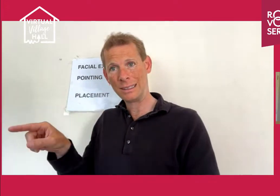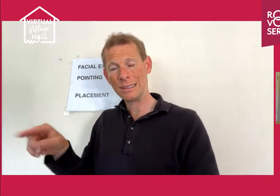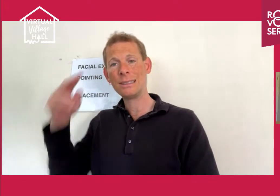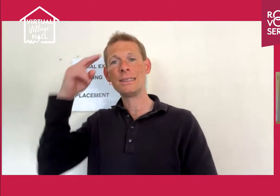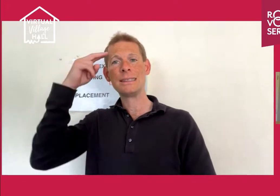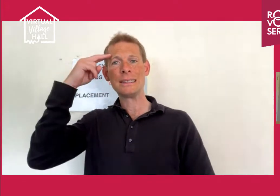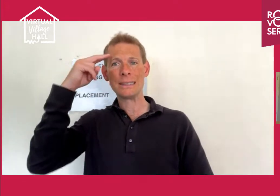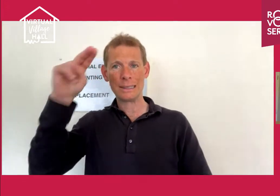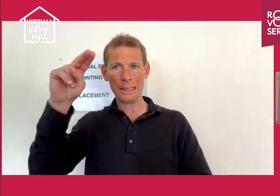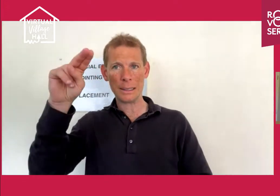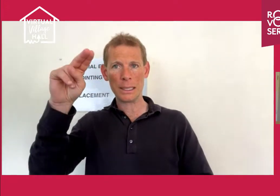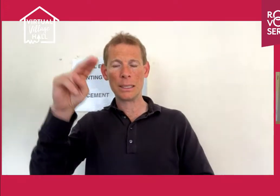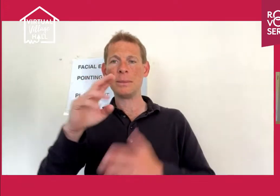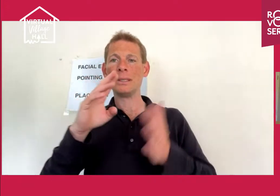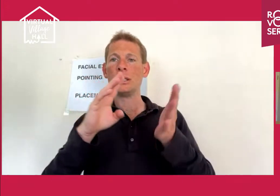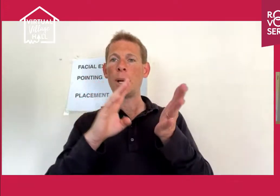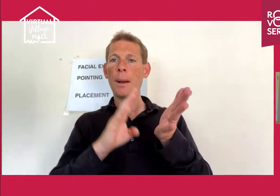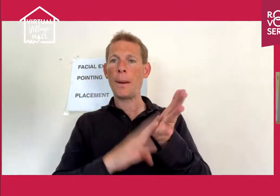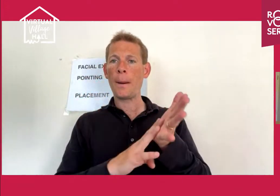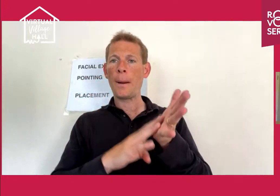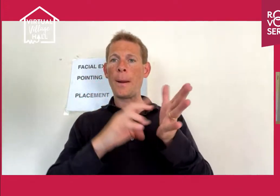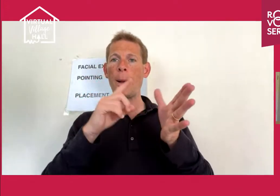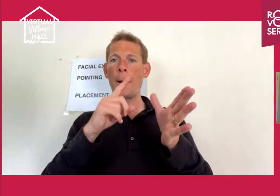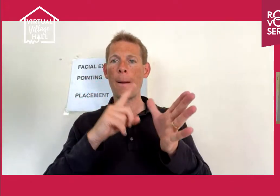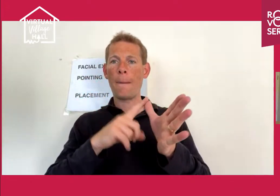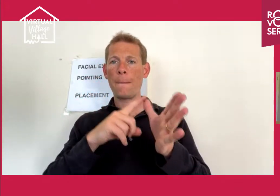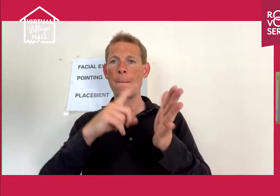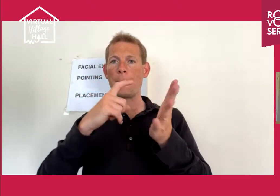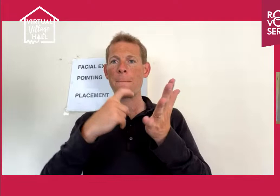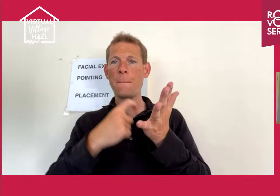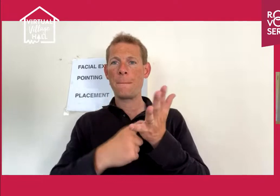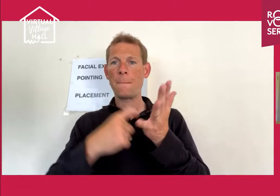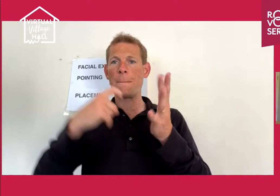and this brother is called Mark.